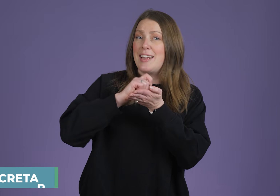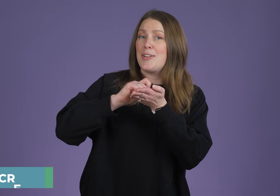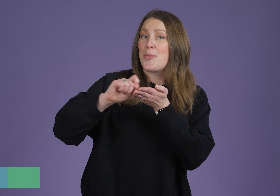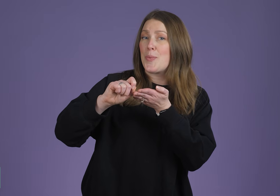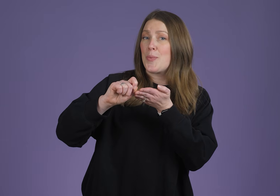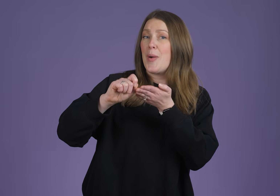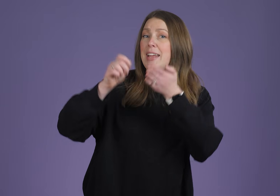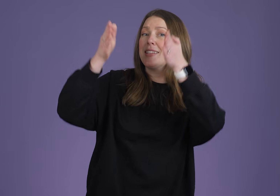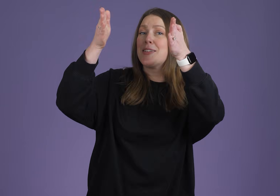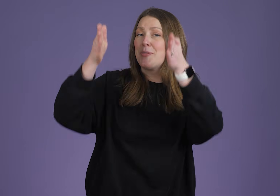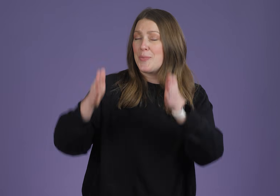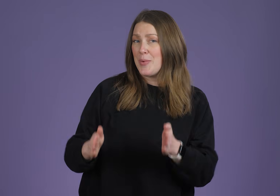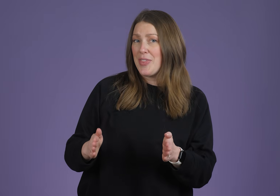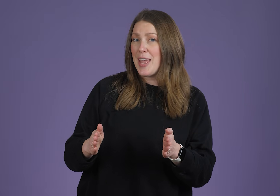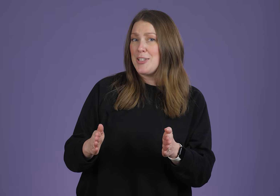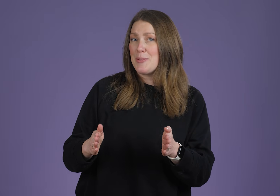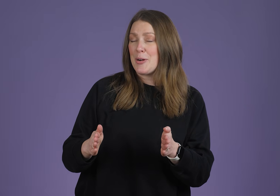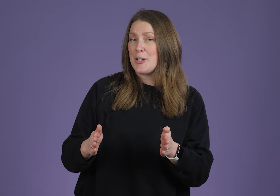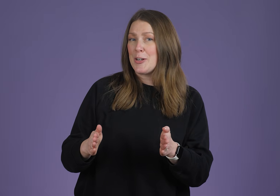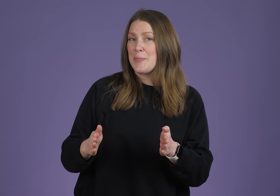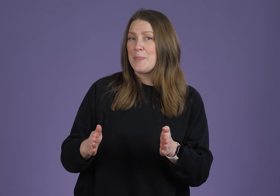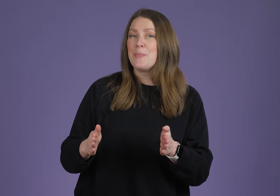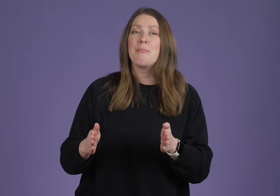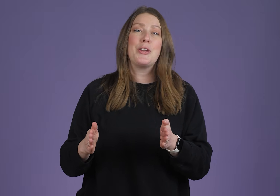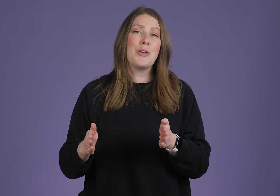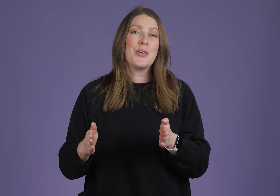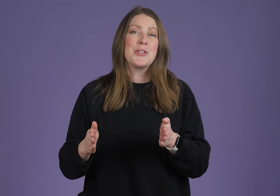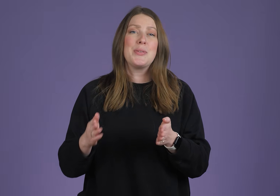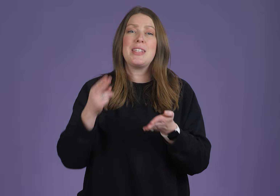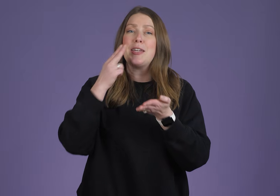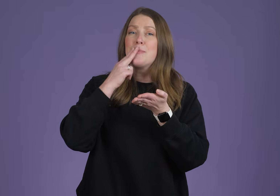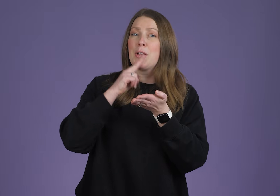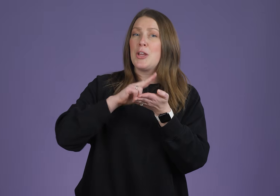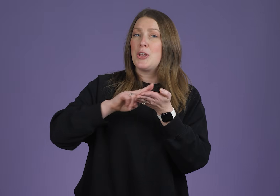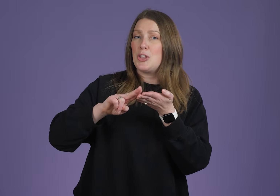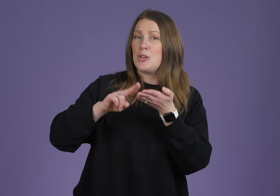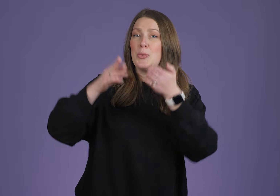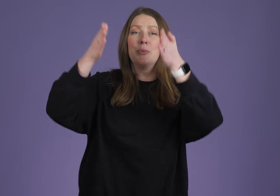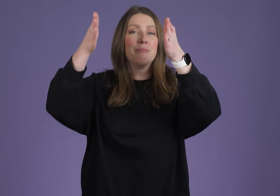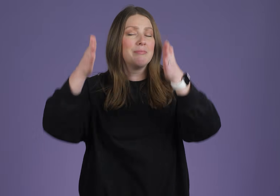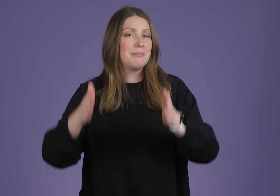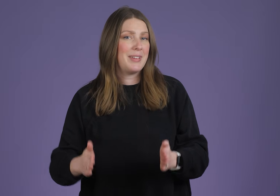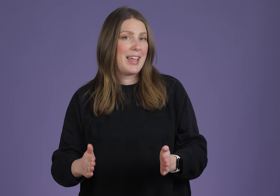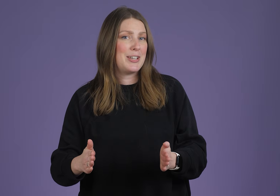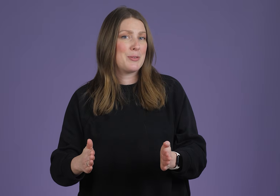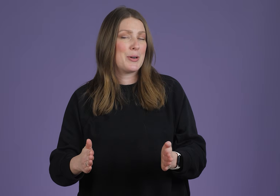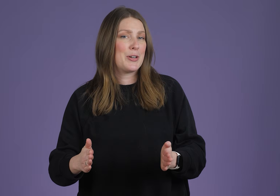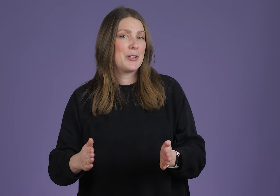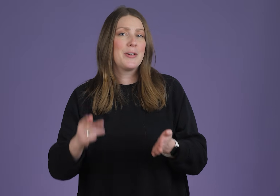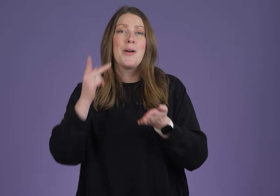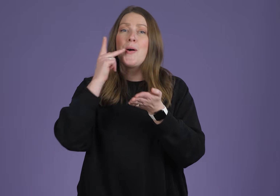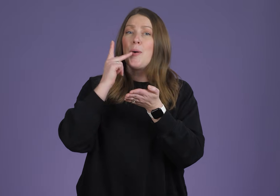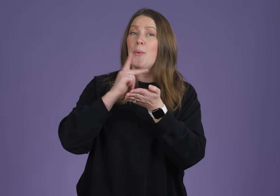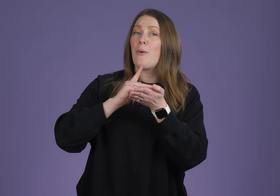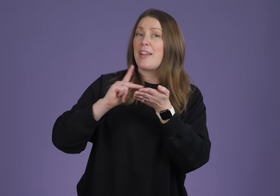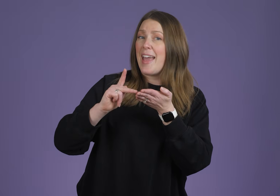it right with the agent marker, but you'd also see U, agent marker, or